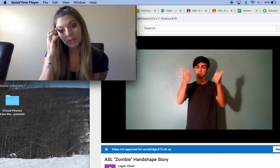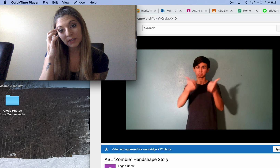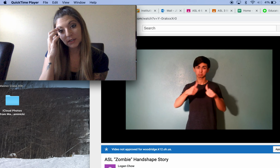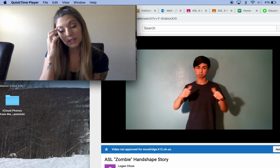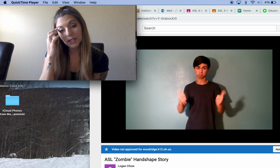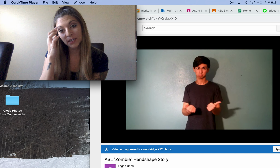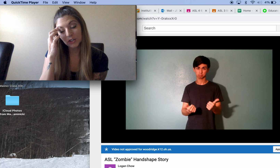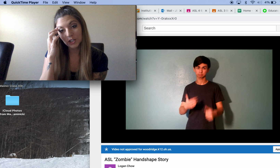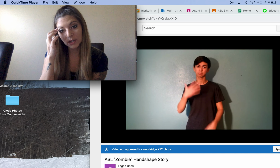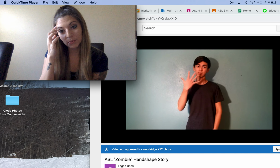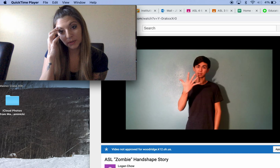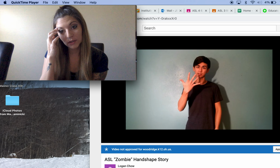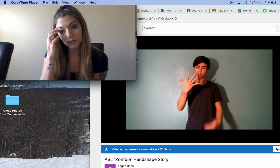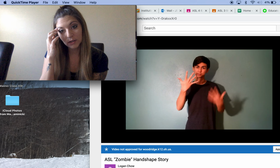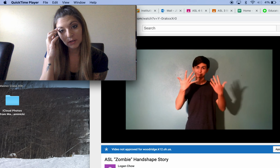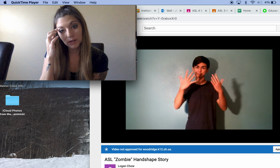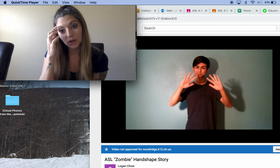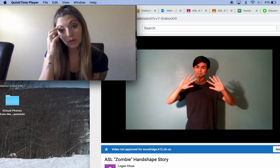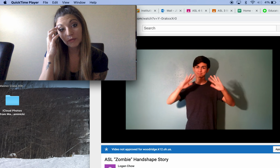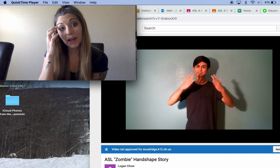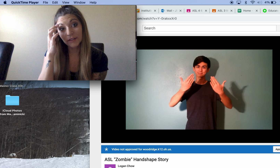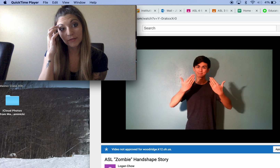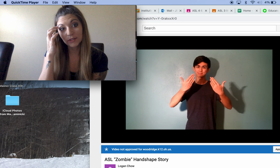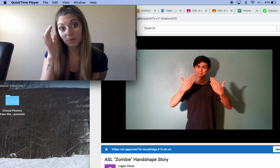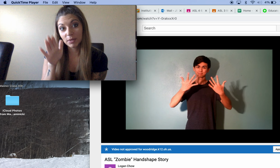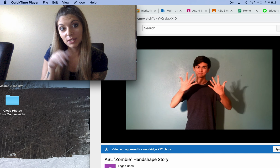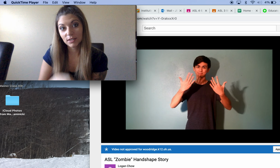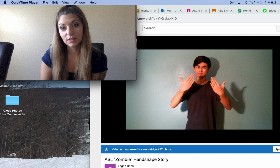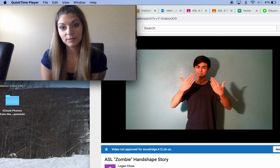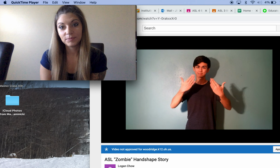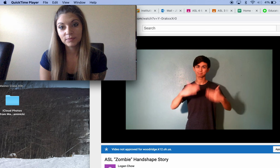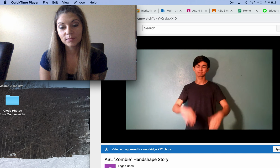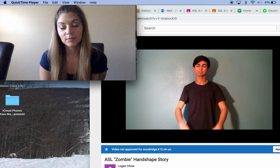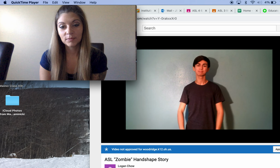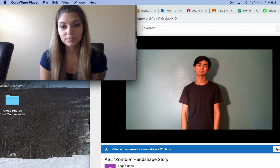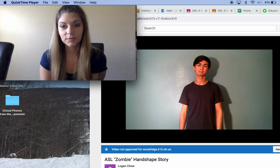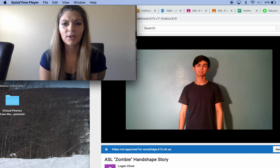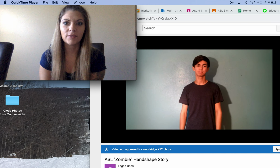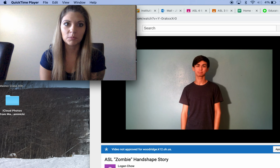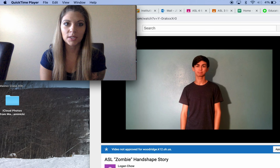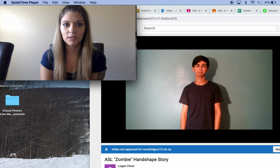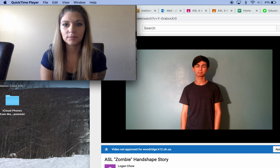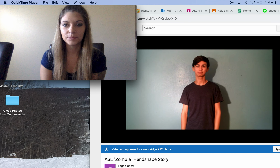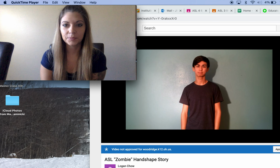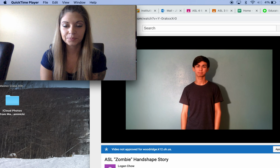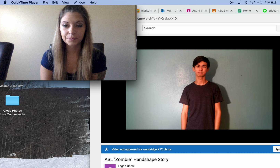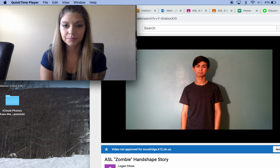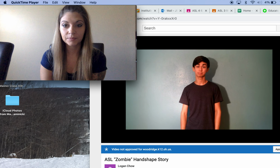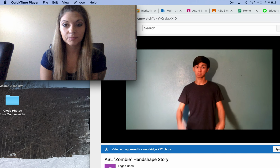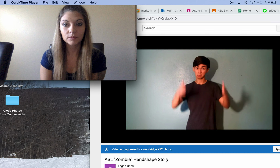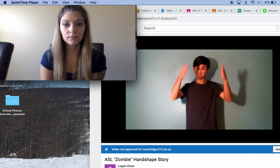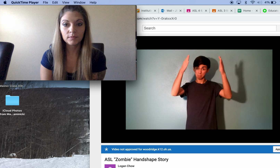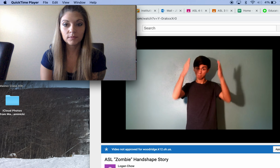So he picked his handshape. Oh, 5, not B. 5 and B.